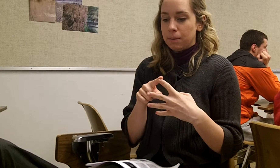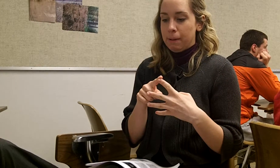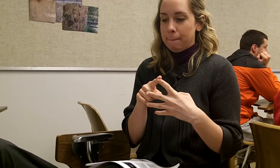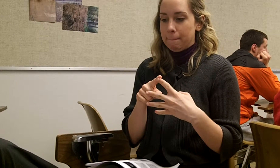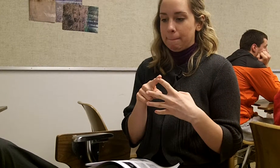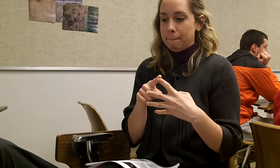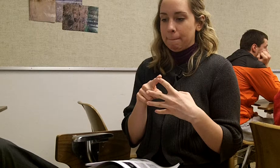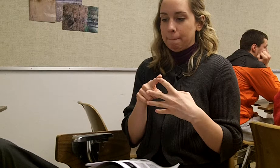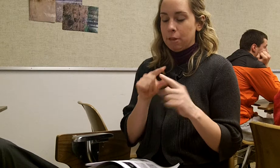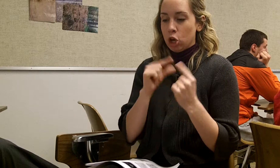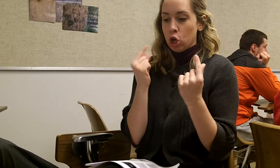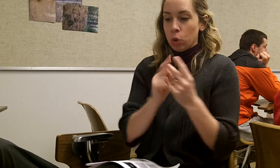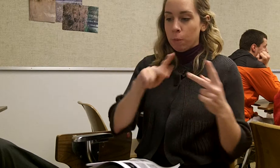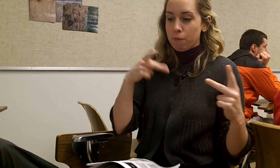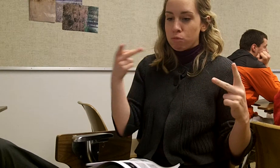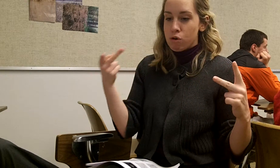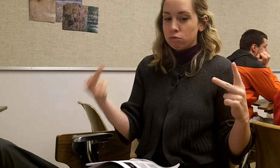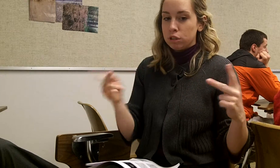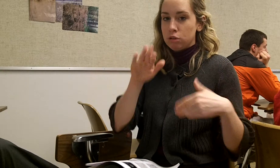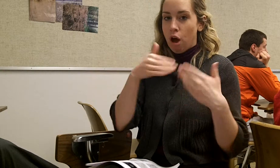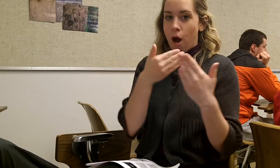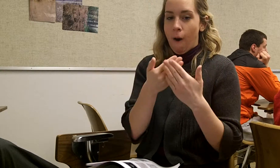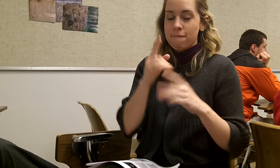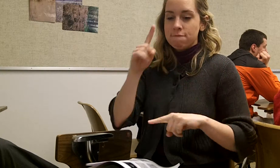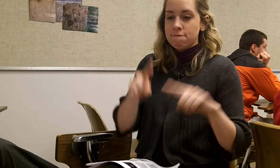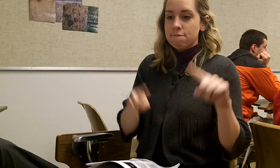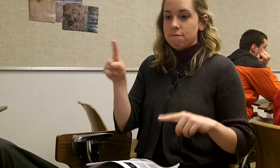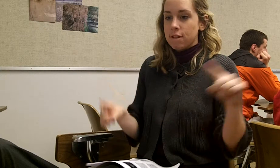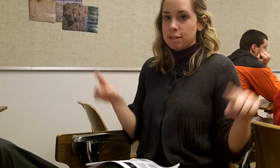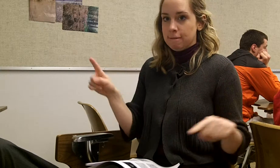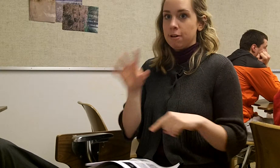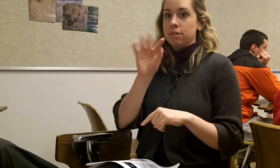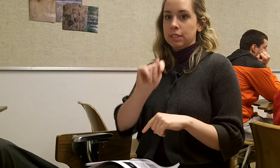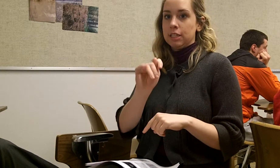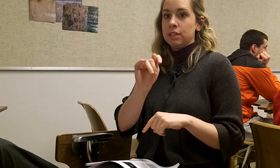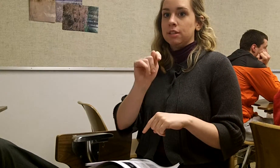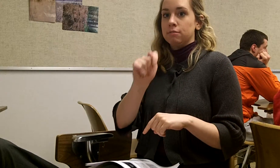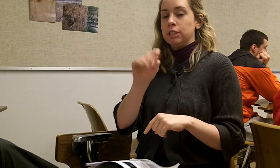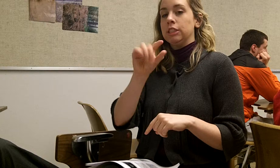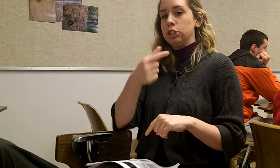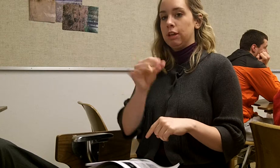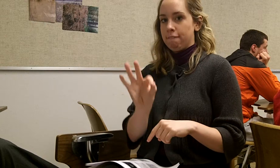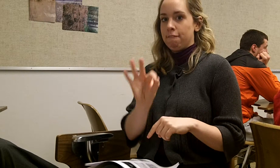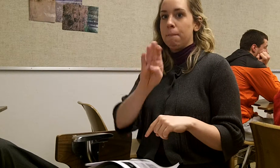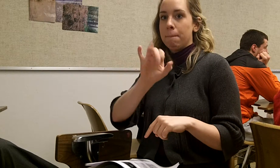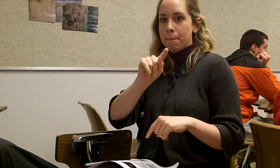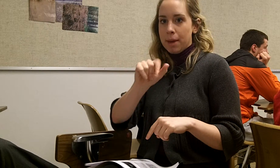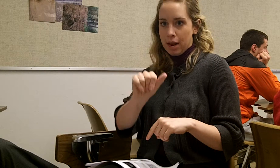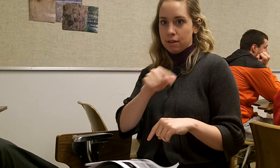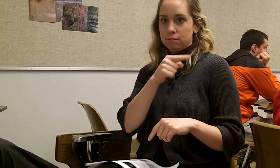is a group of proteins that are all different versions of something called TGF-beta. So TGF is actually transforming